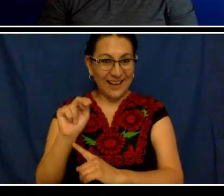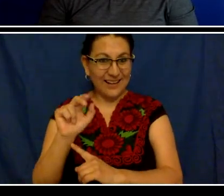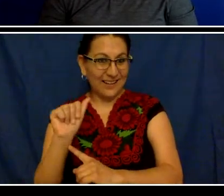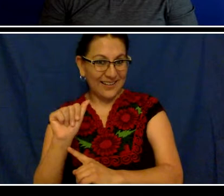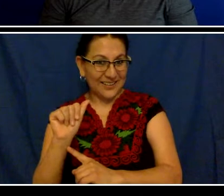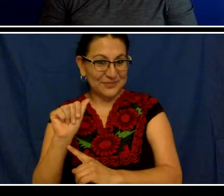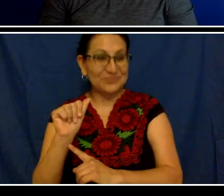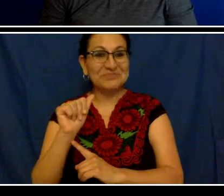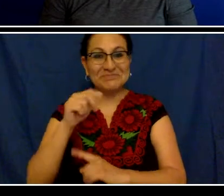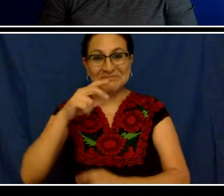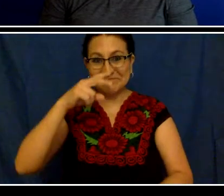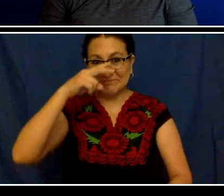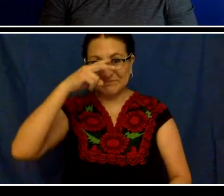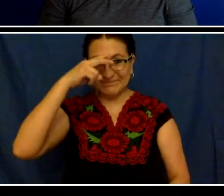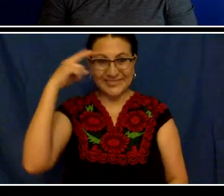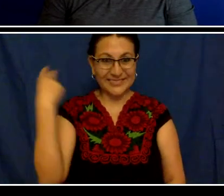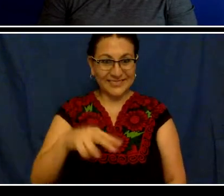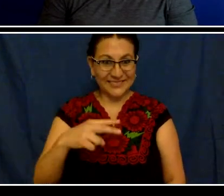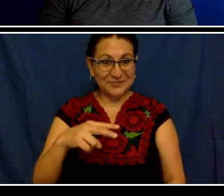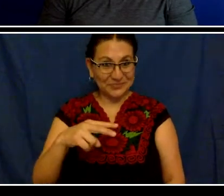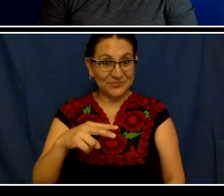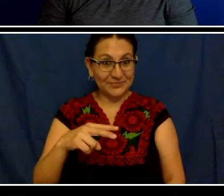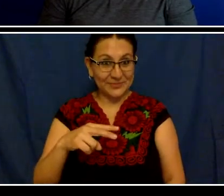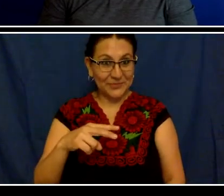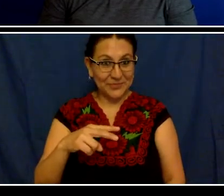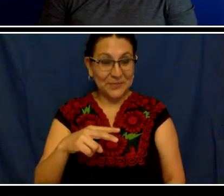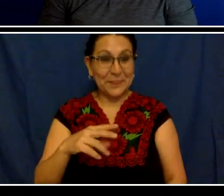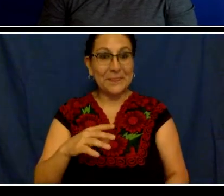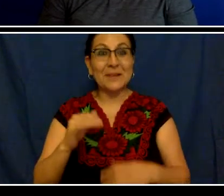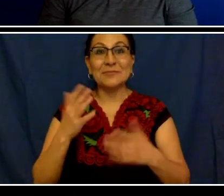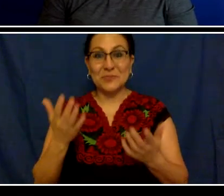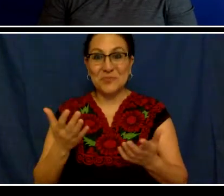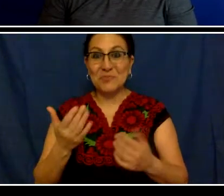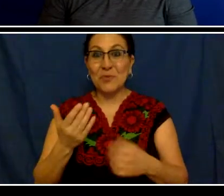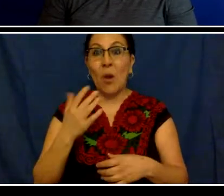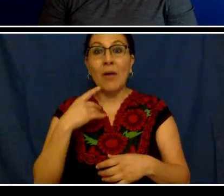very proud Mexicana.